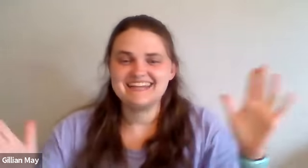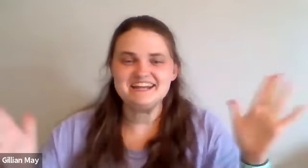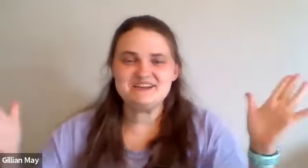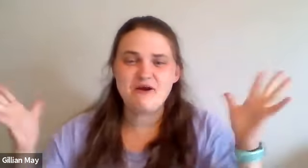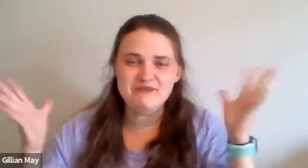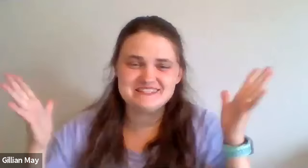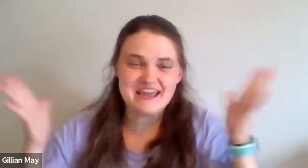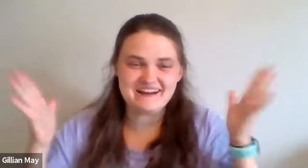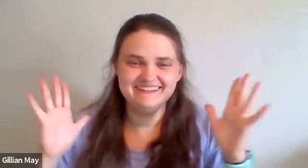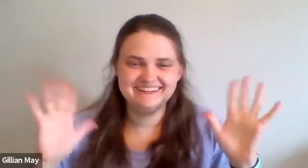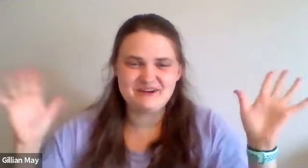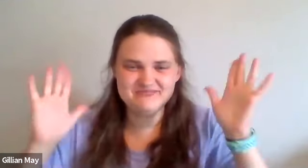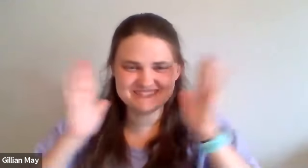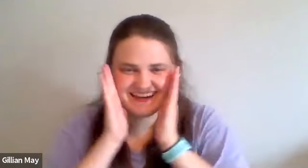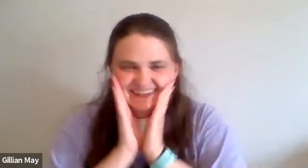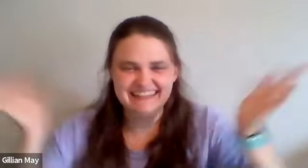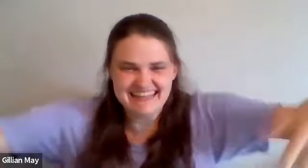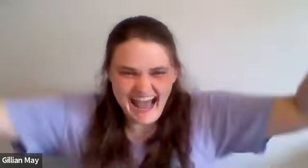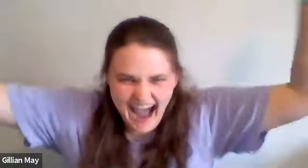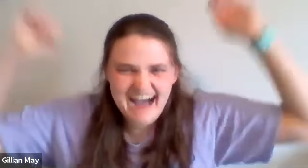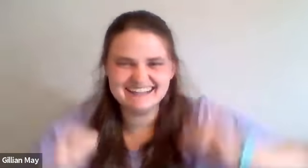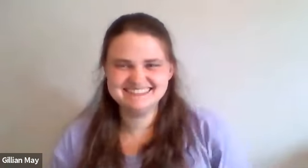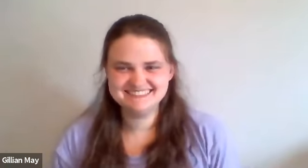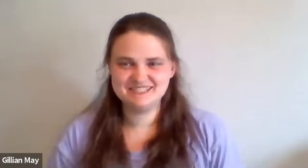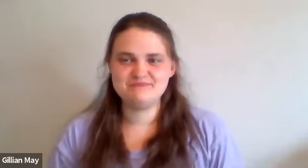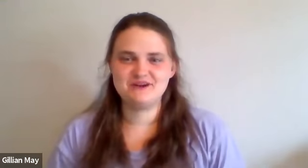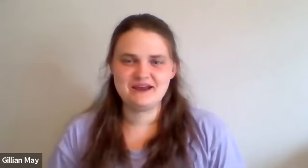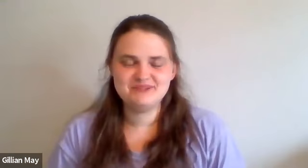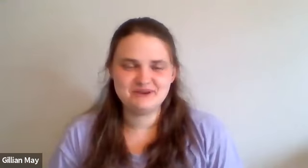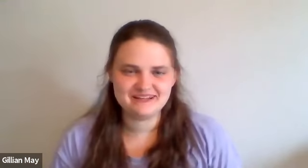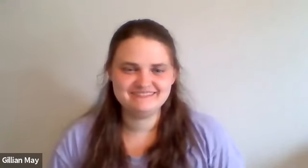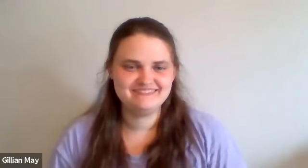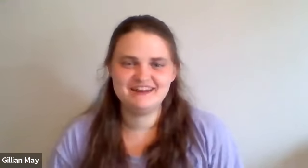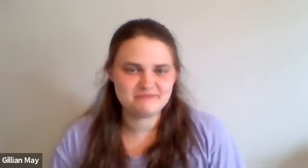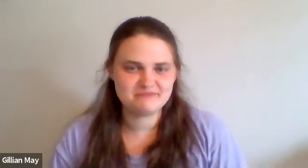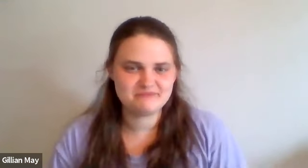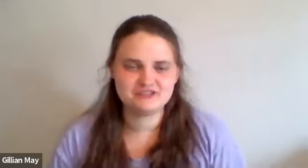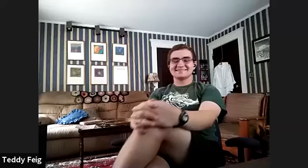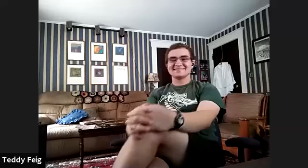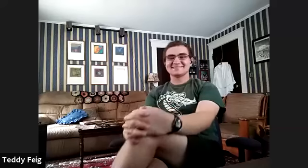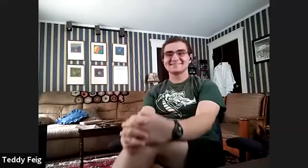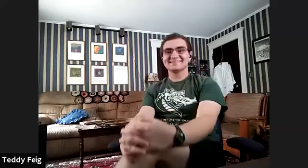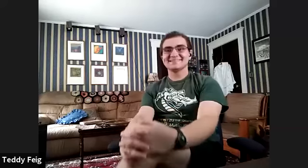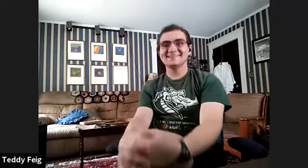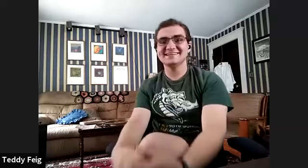Teddy, you're almost there. You're almost there. Yeah. I'm sorry. I'm not trying to play favorites. So